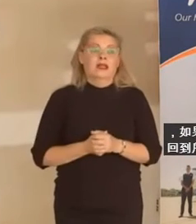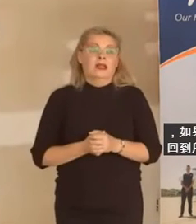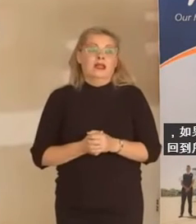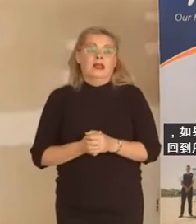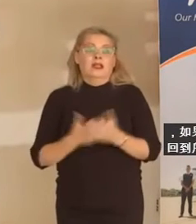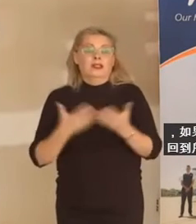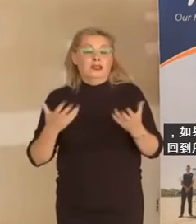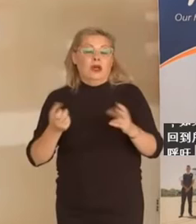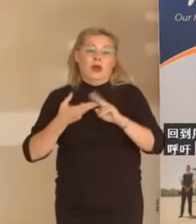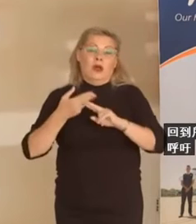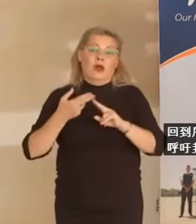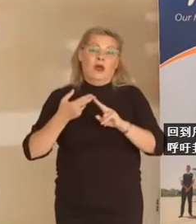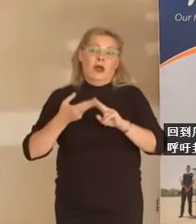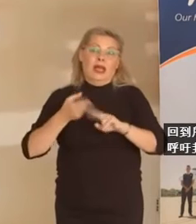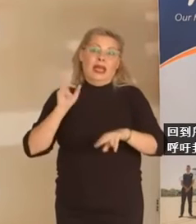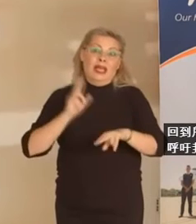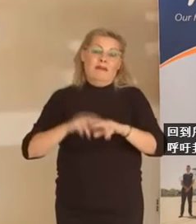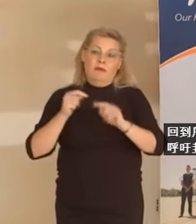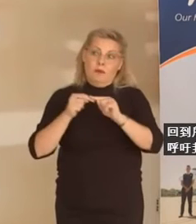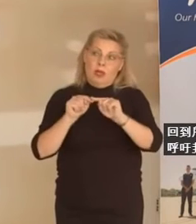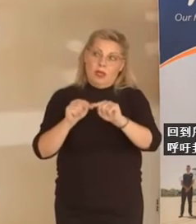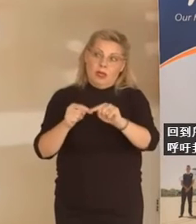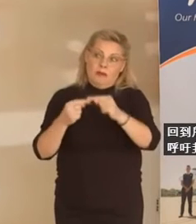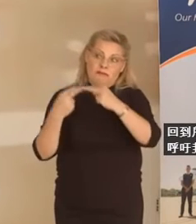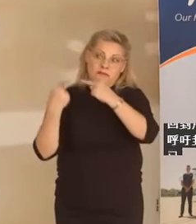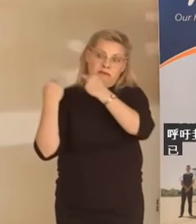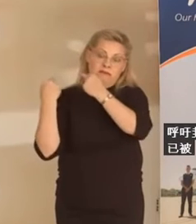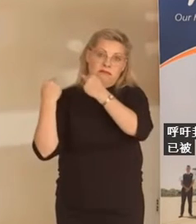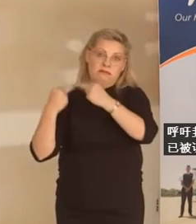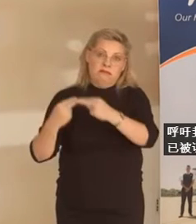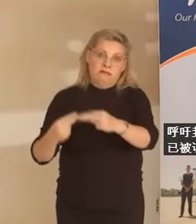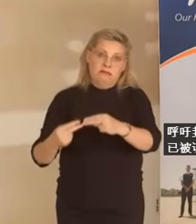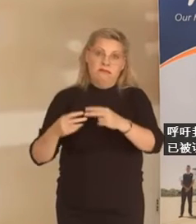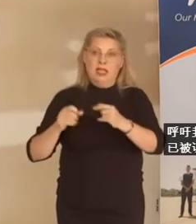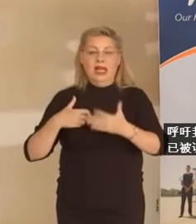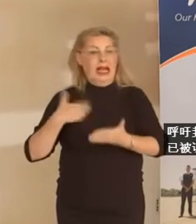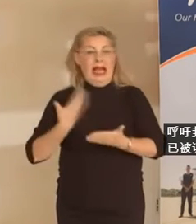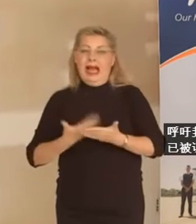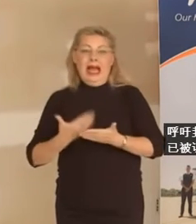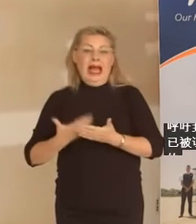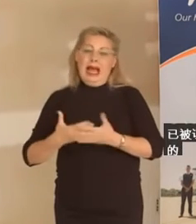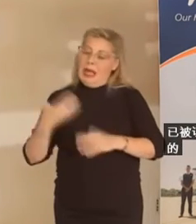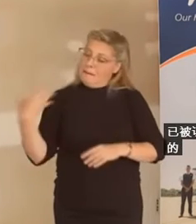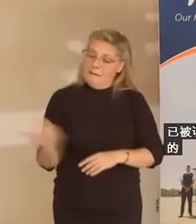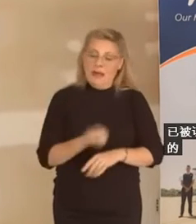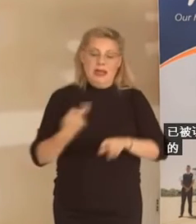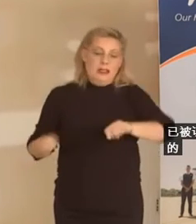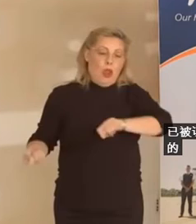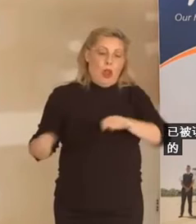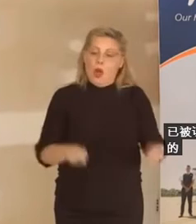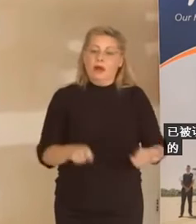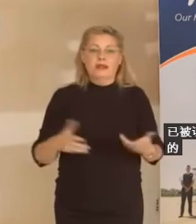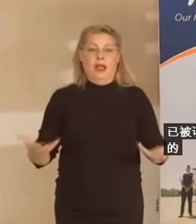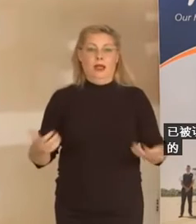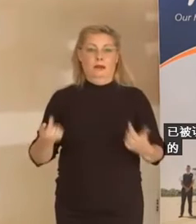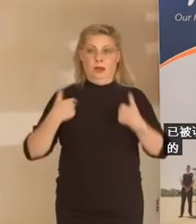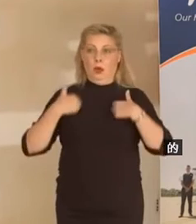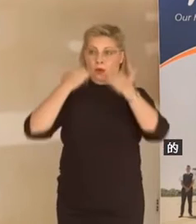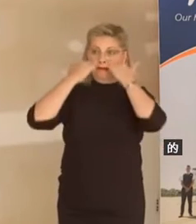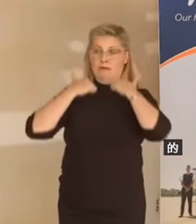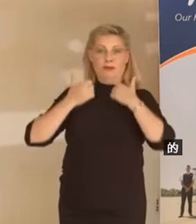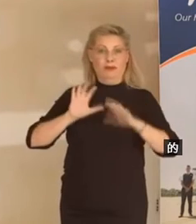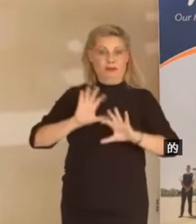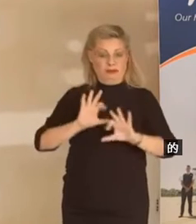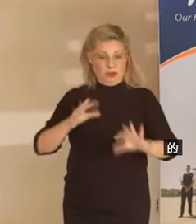the opposition's calls to go into lockdown, have been proven to be wrong. Our approach with a highly